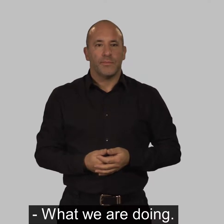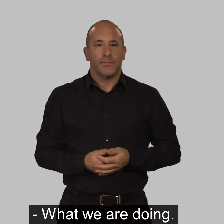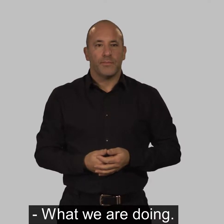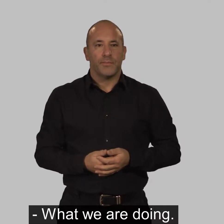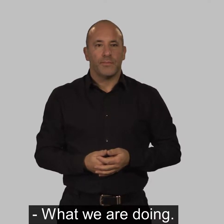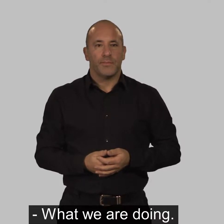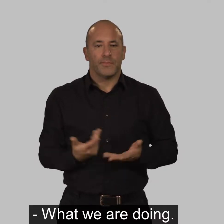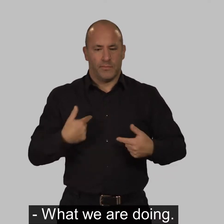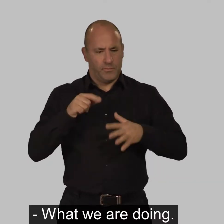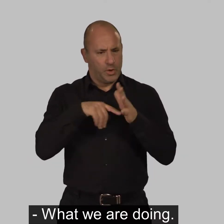What we are doing.